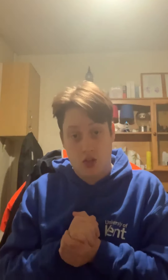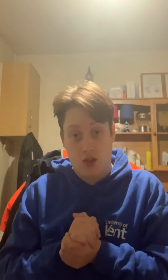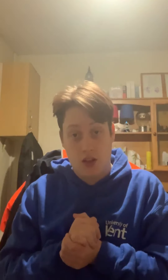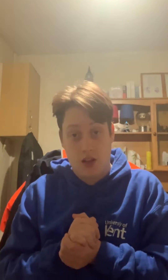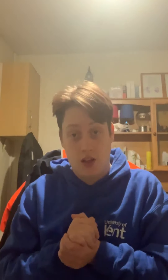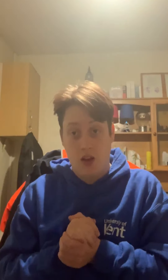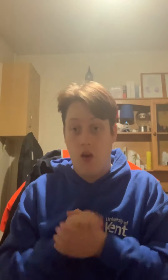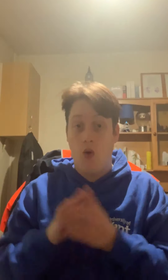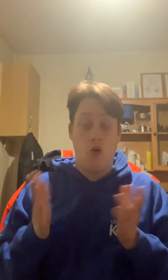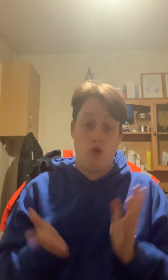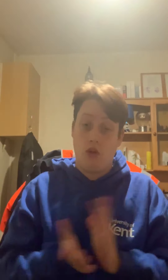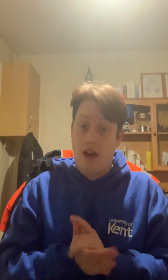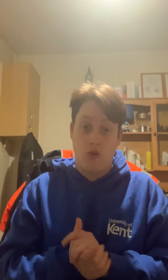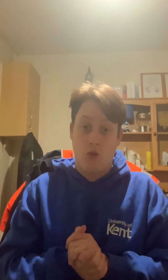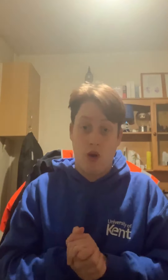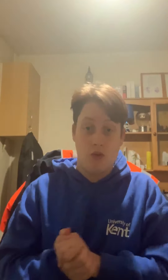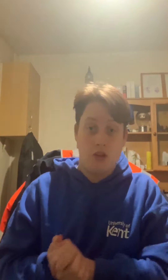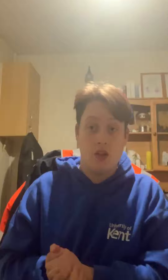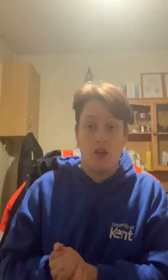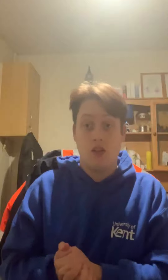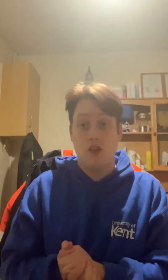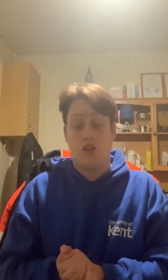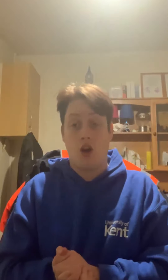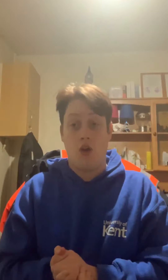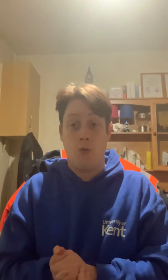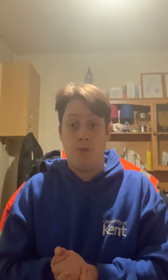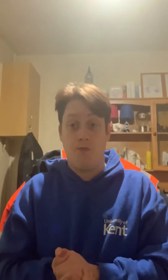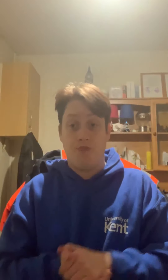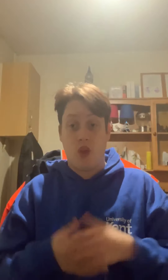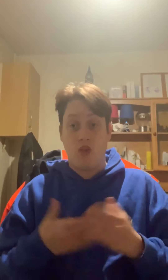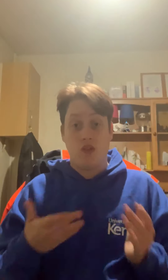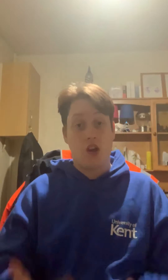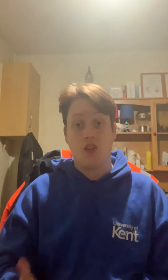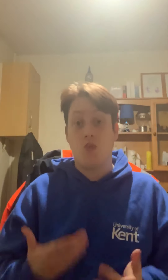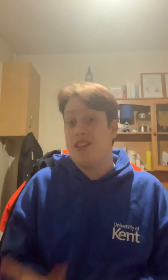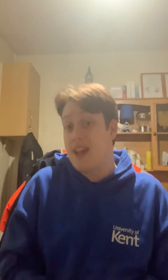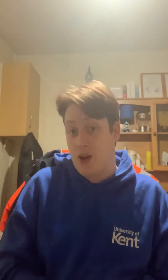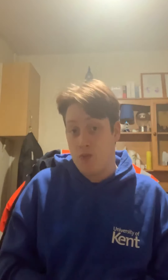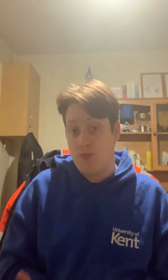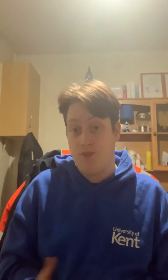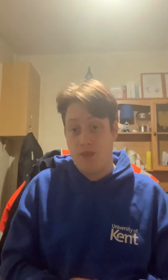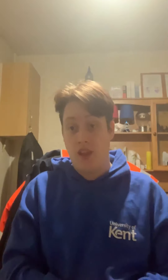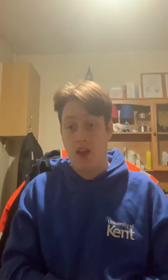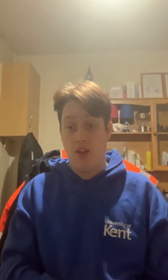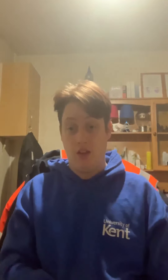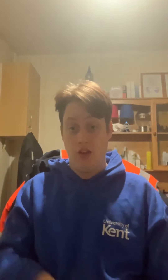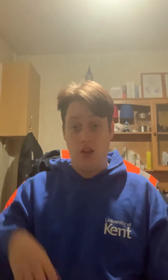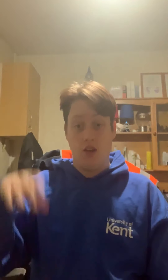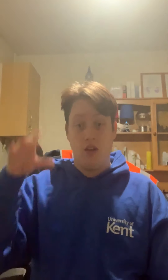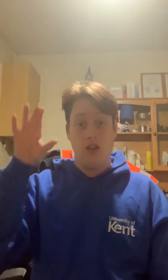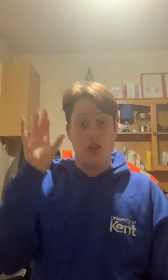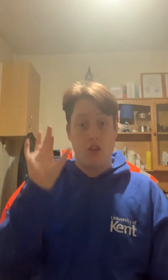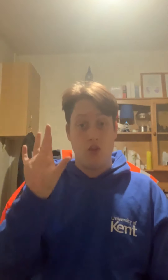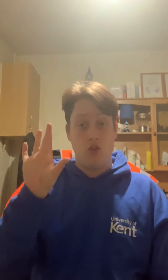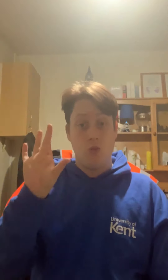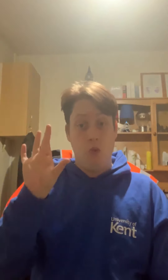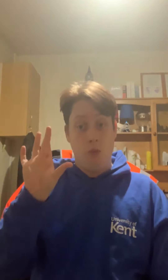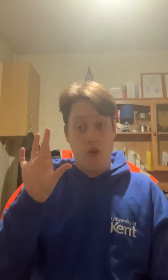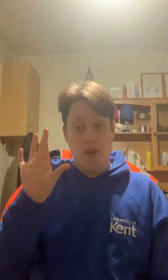country all around the world. So starting with a town. So you pretty